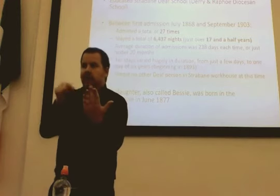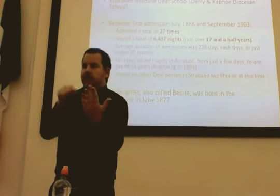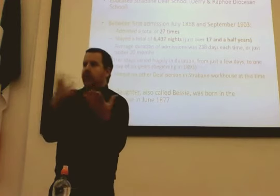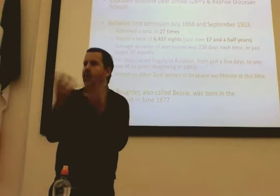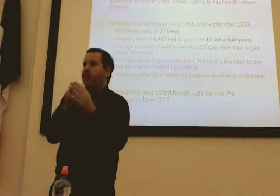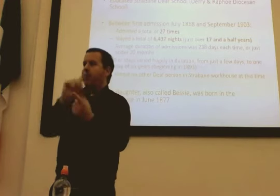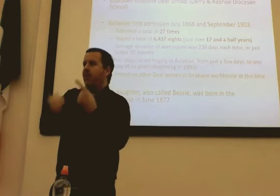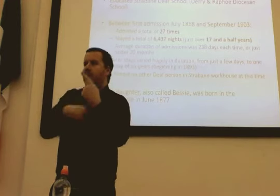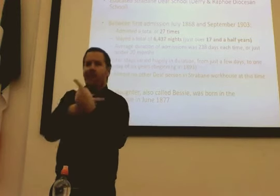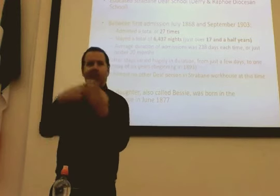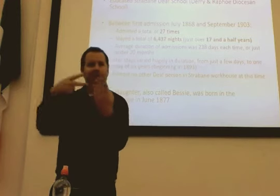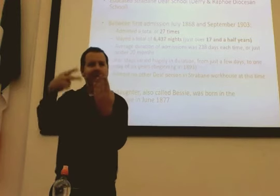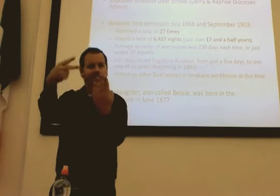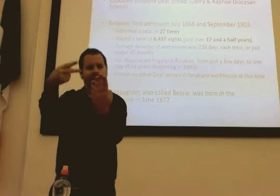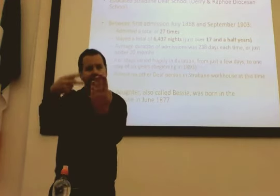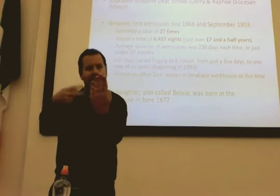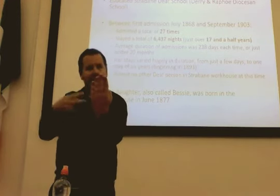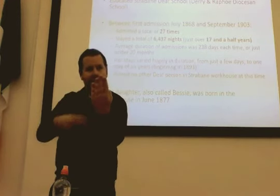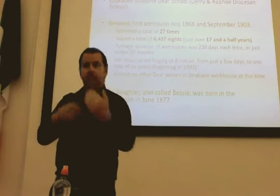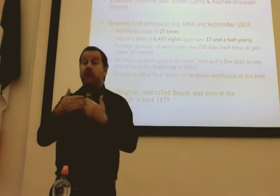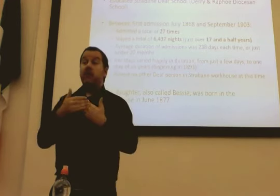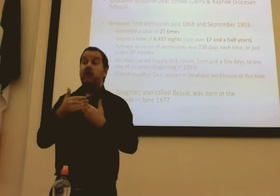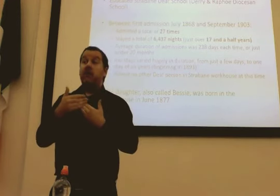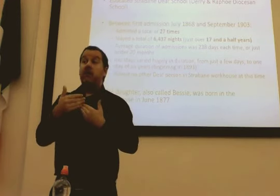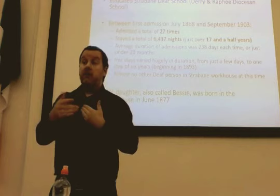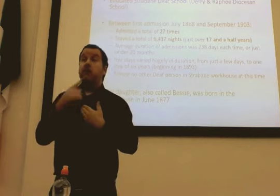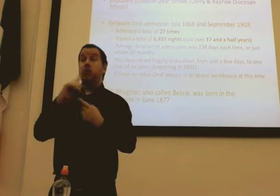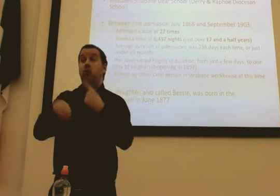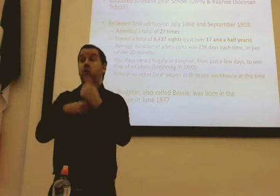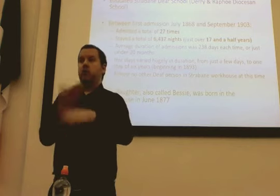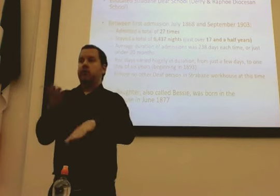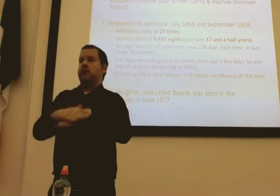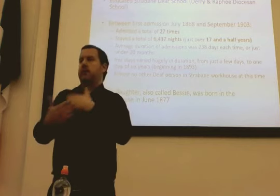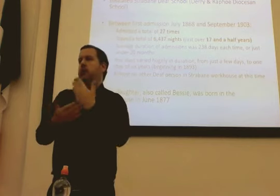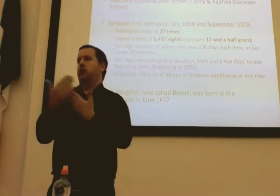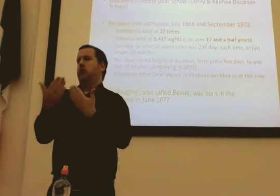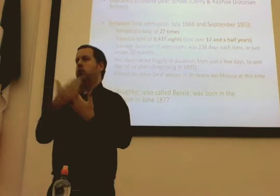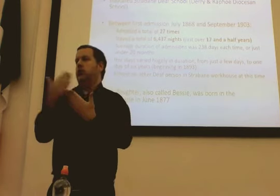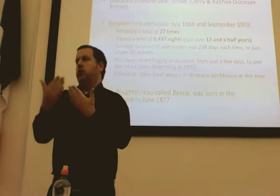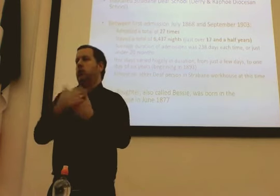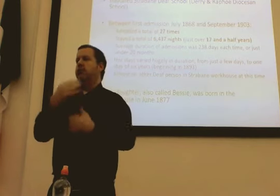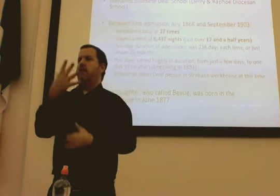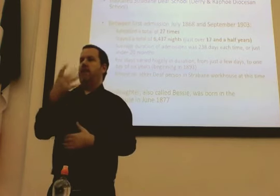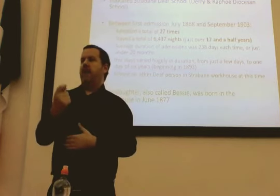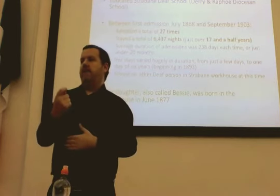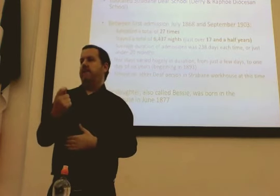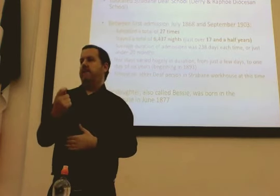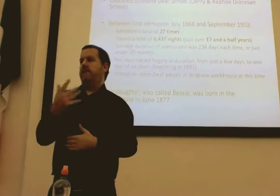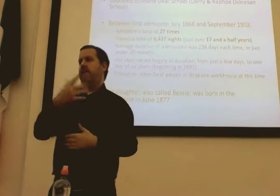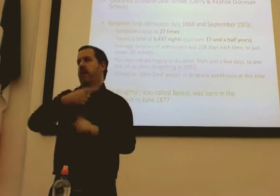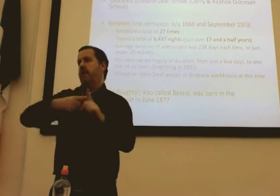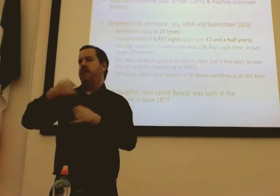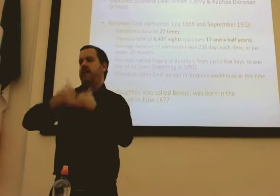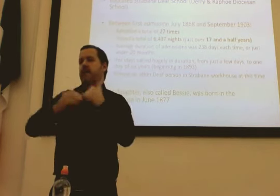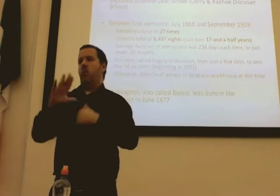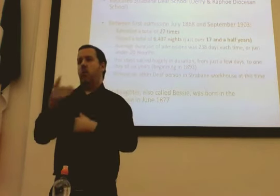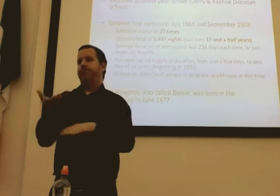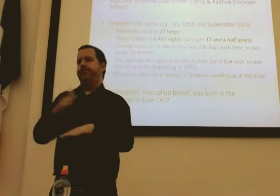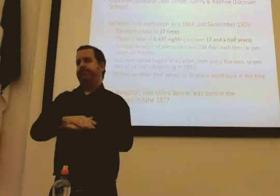ended up being the two of them coming into the workhouse. It's herself and her daughter, and you can see both of their names recorded. Unfortunately, her daughter died young. She was 5.5 years